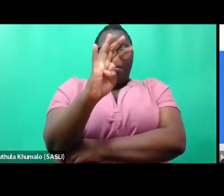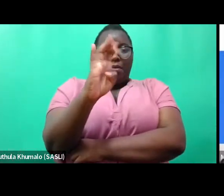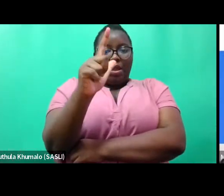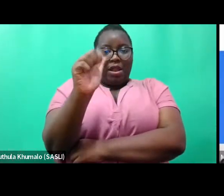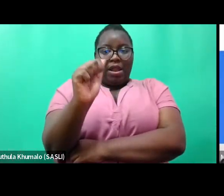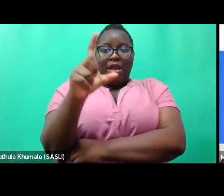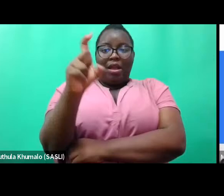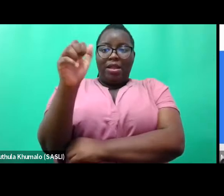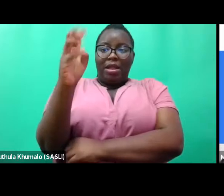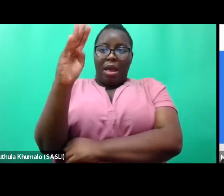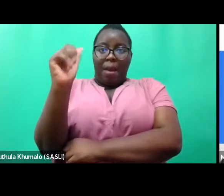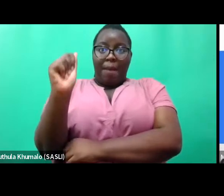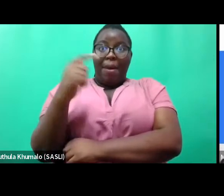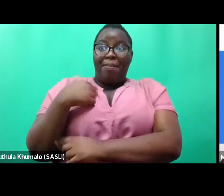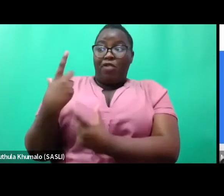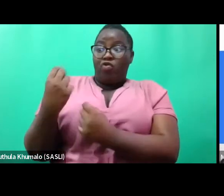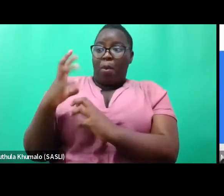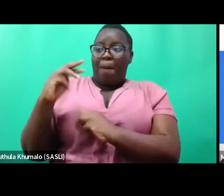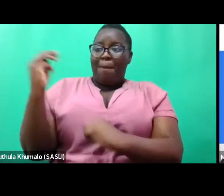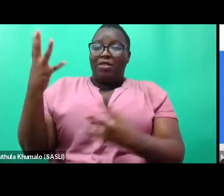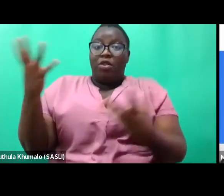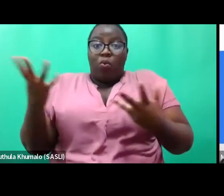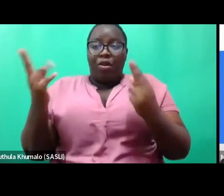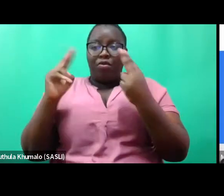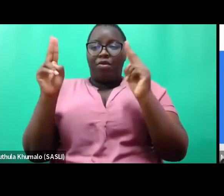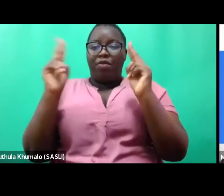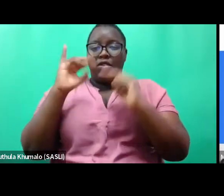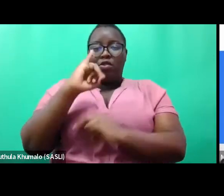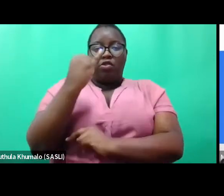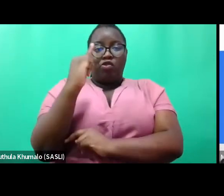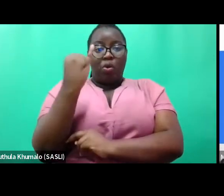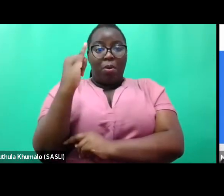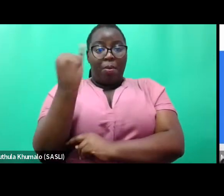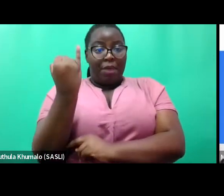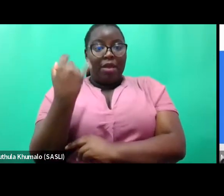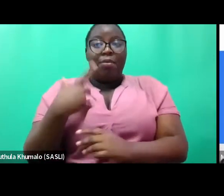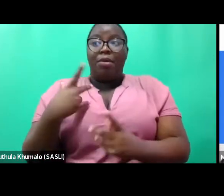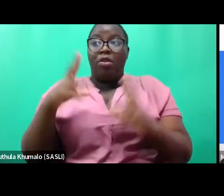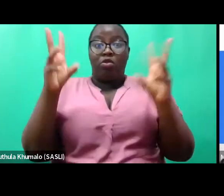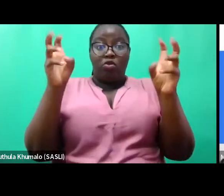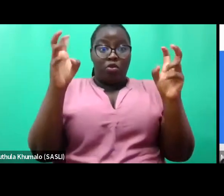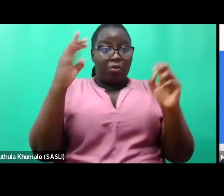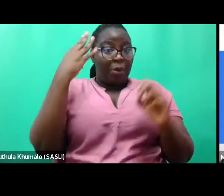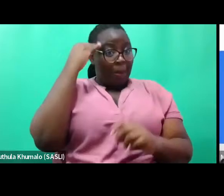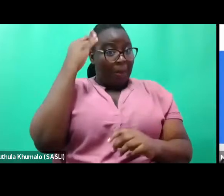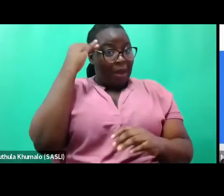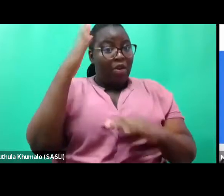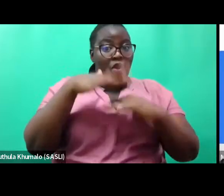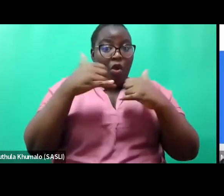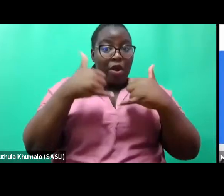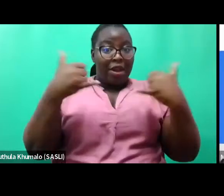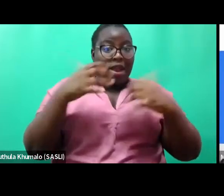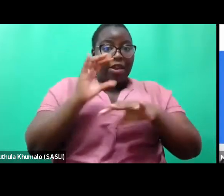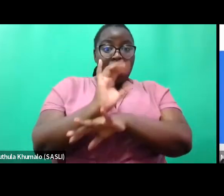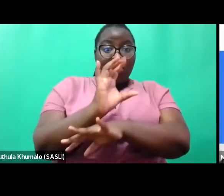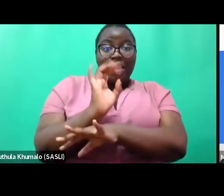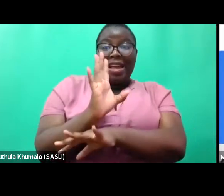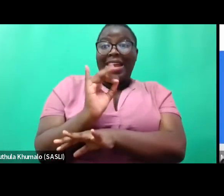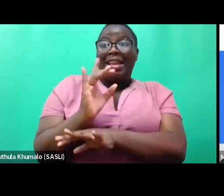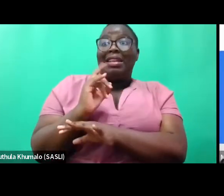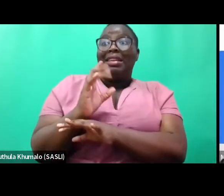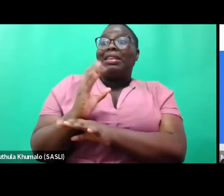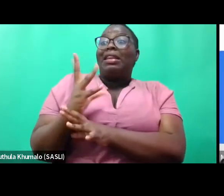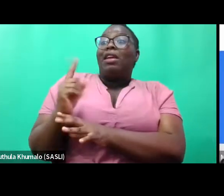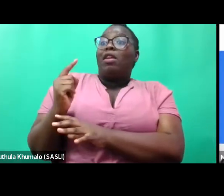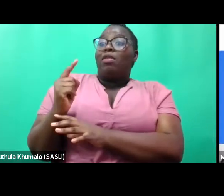of Johannesburg. So my topic is experience of online counseling among students with disability at